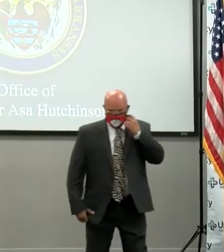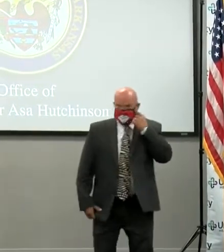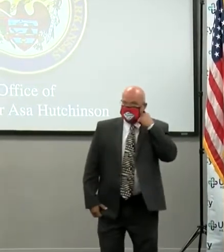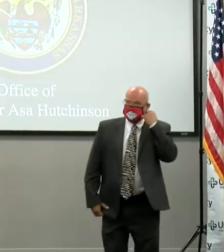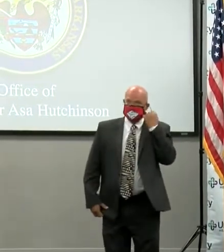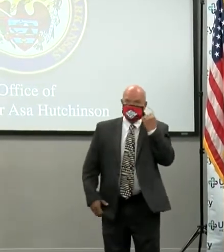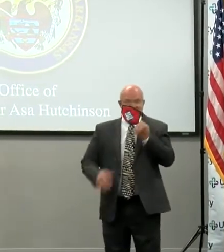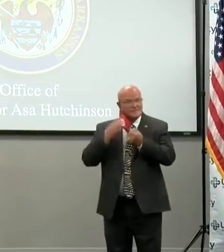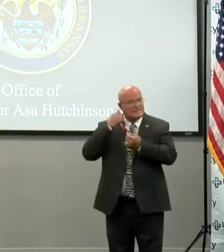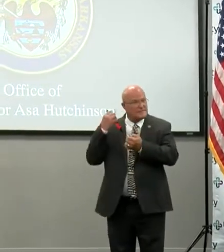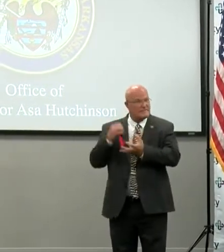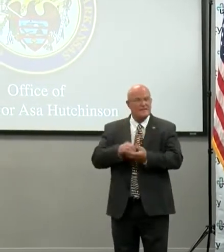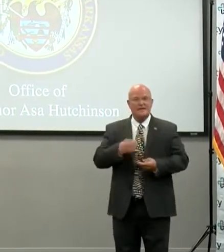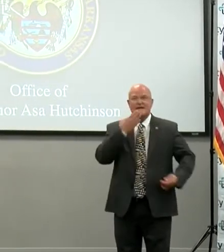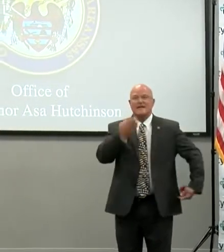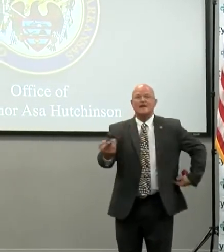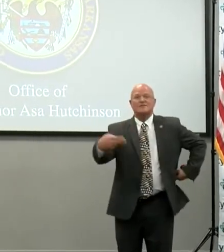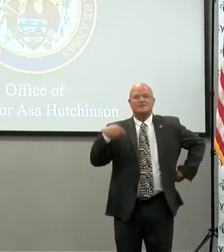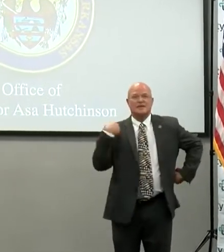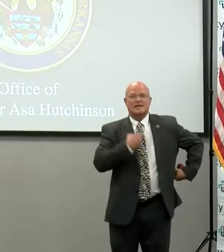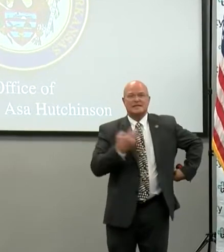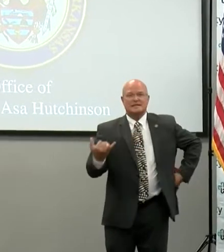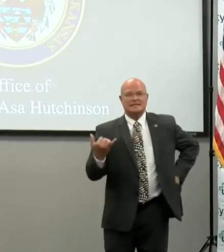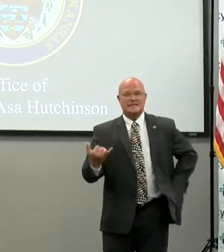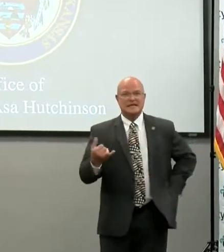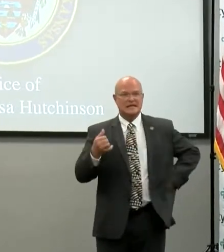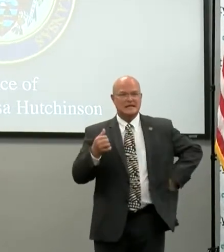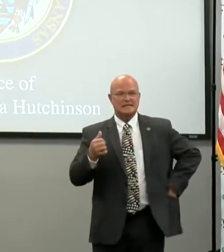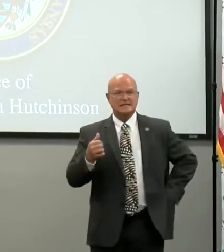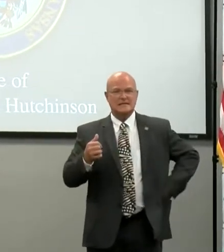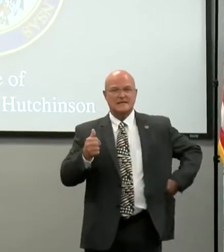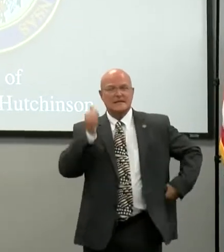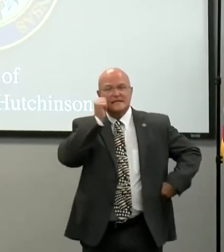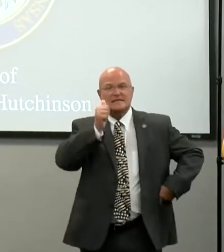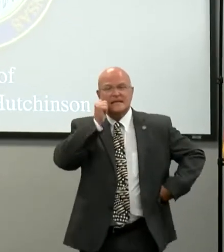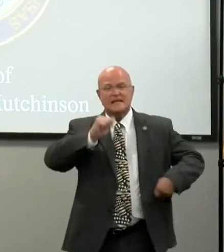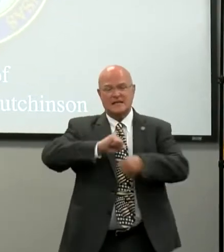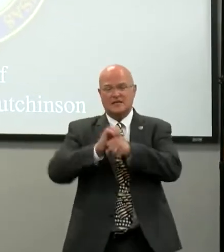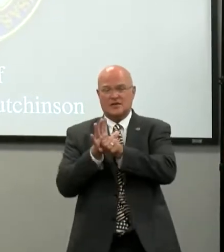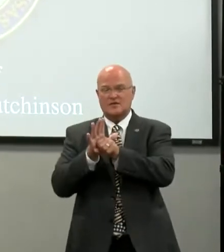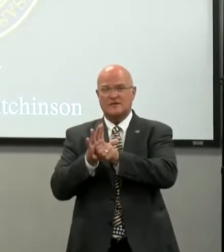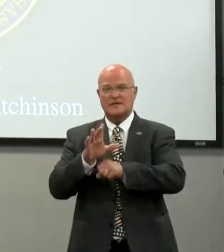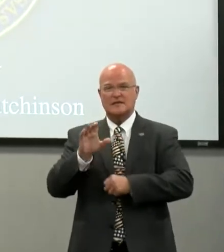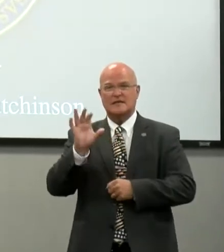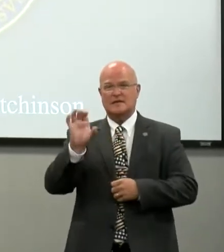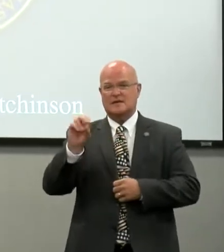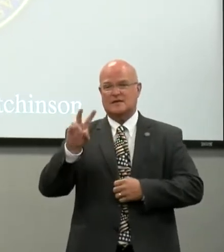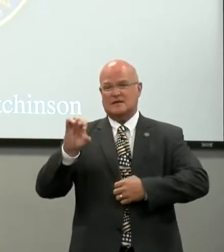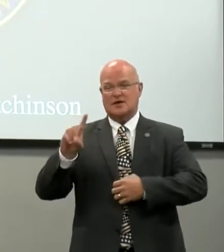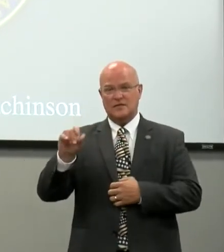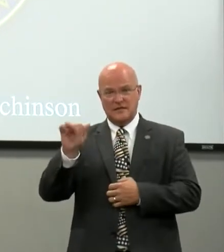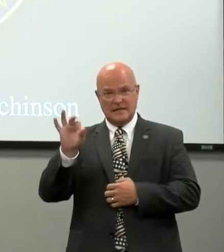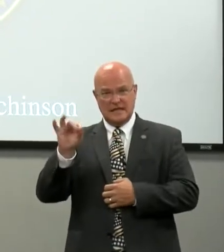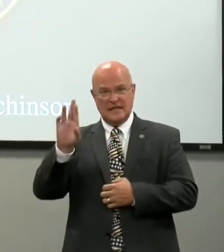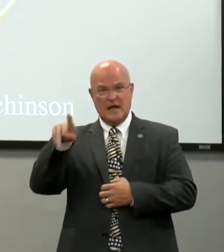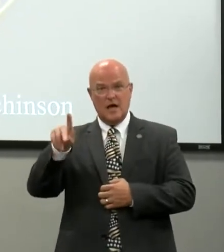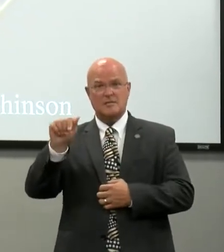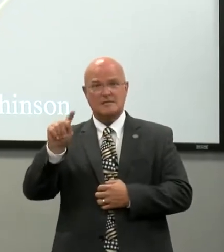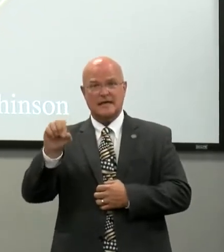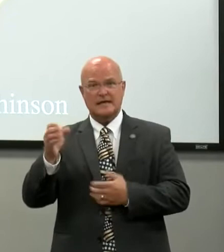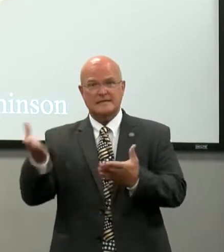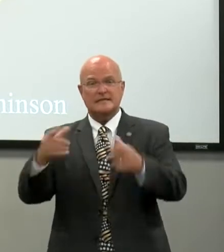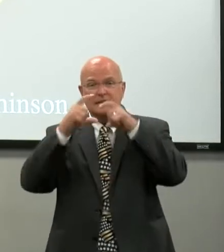Thank you. Thank you for joining me today for today's daily COVID-19 update. I was presented